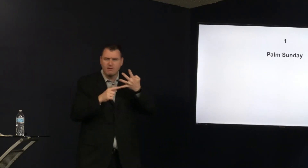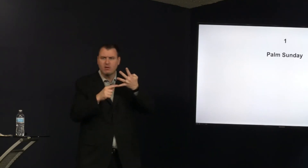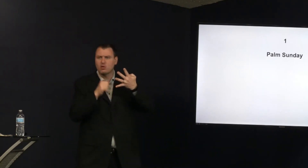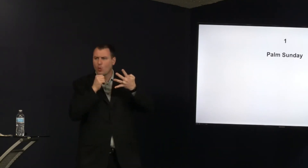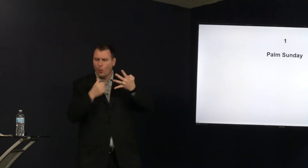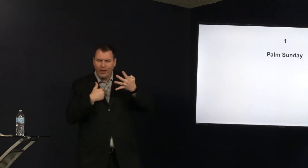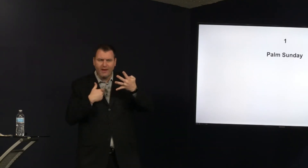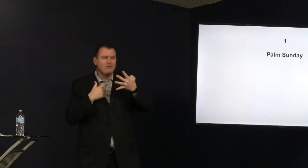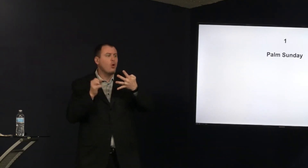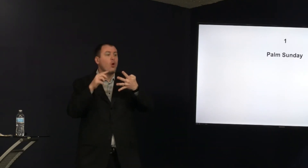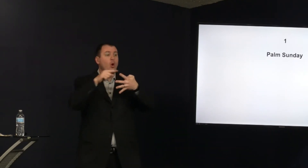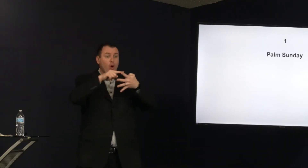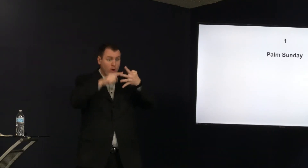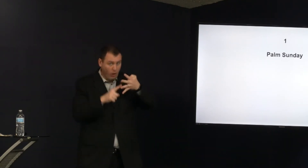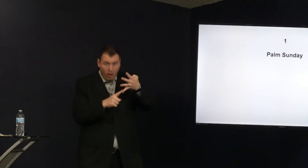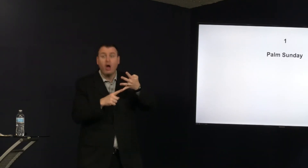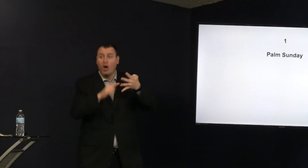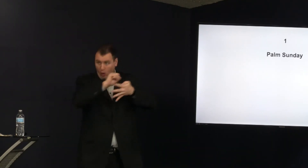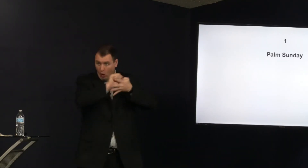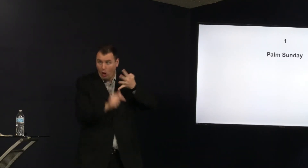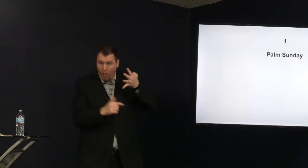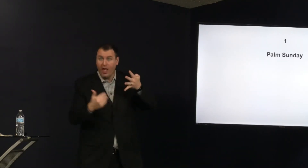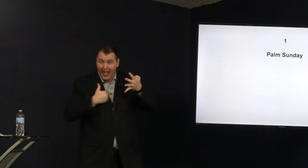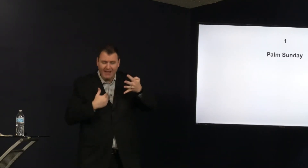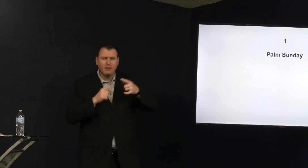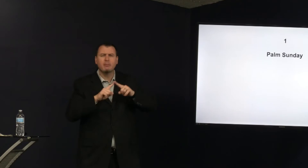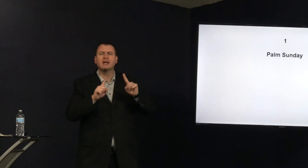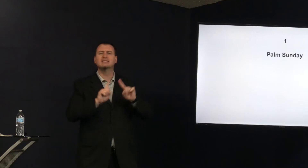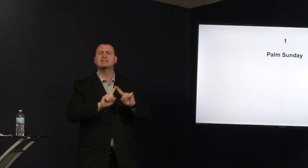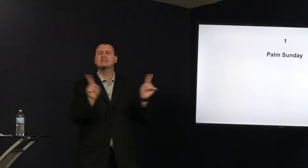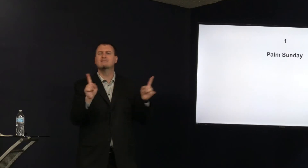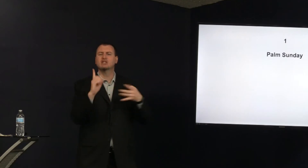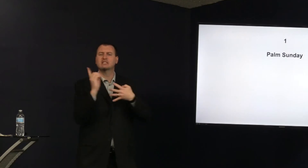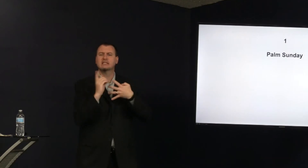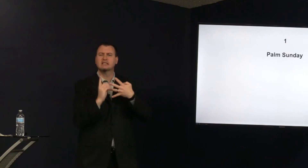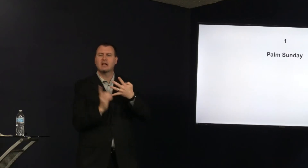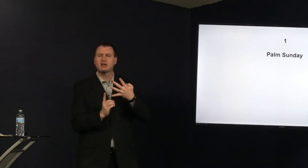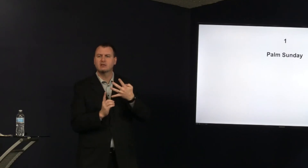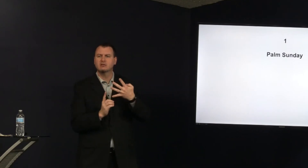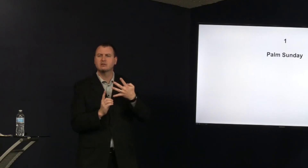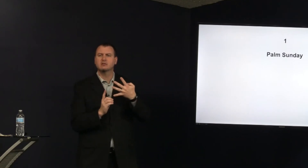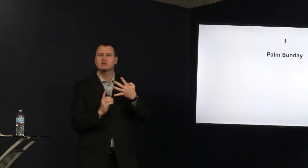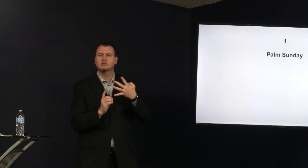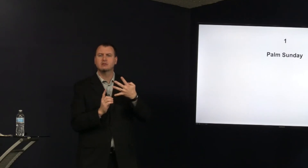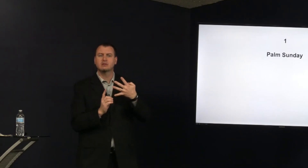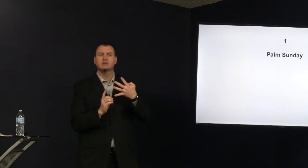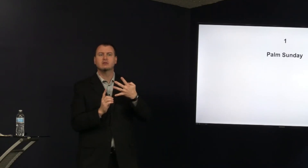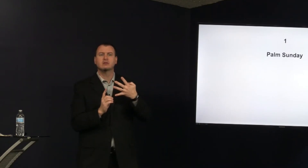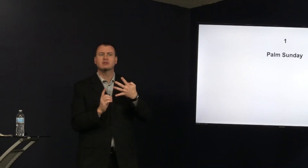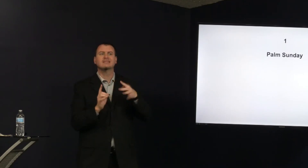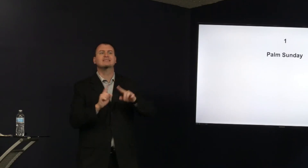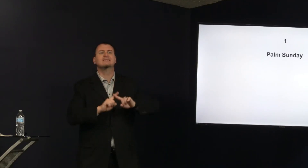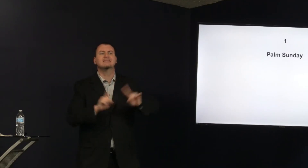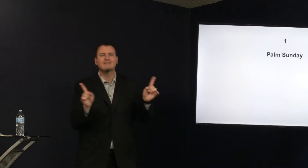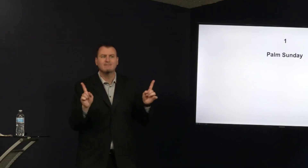has that Mark doesn't, or John has, or they all have, but different details